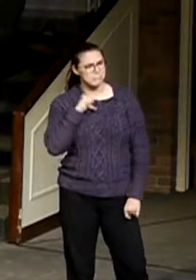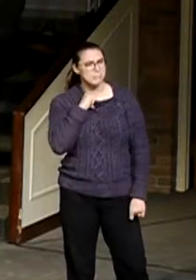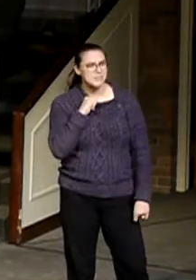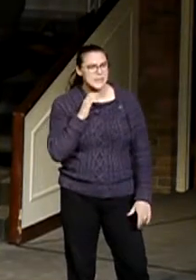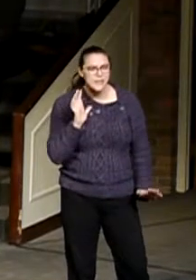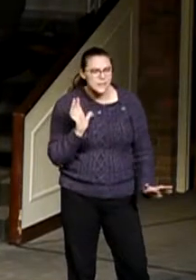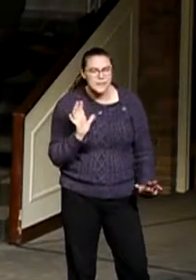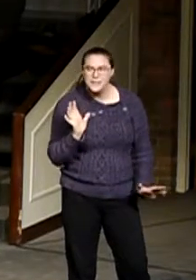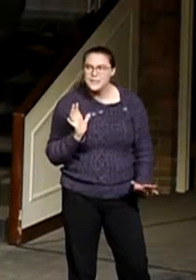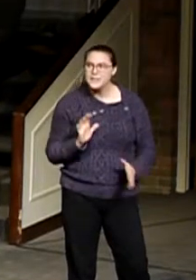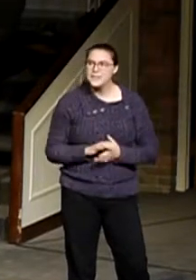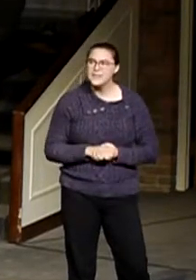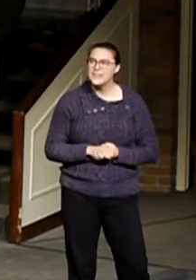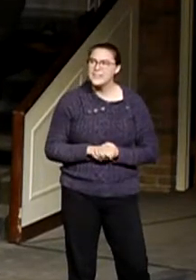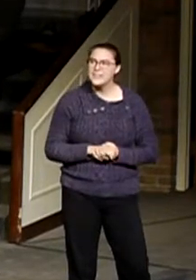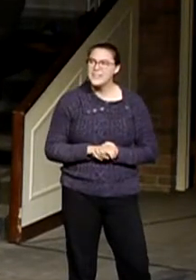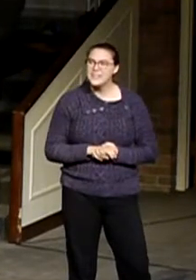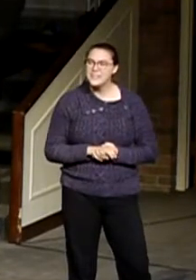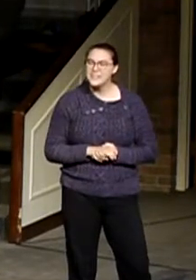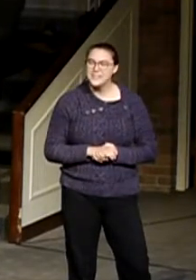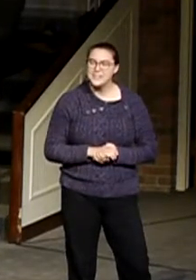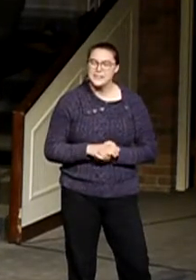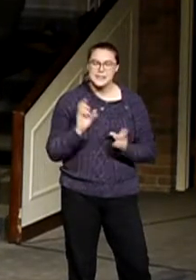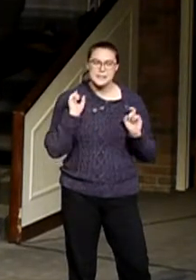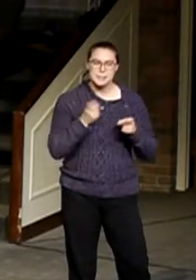Carlos Campo, oye, ese nombre,